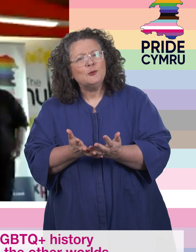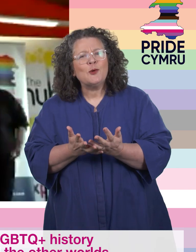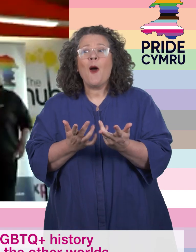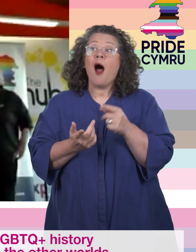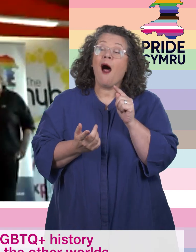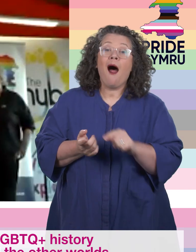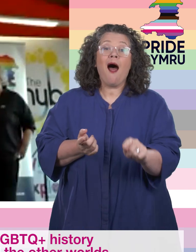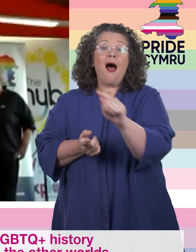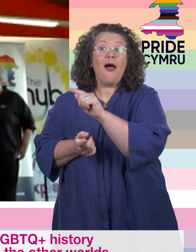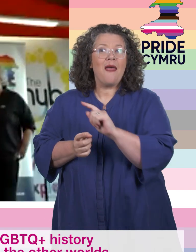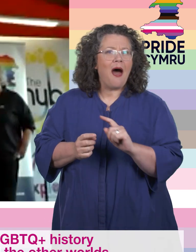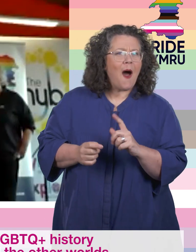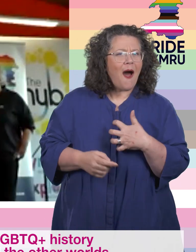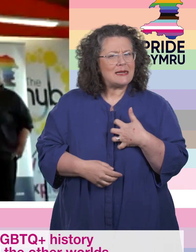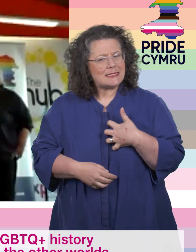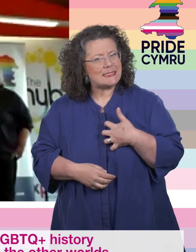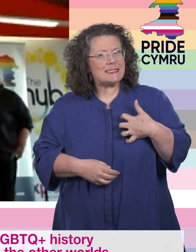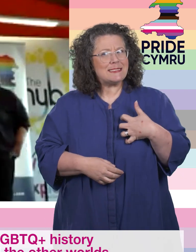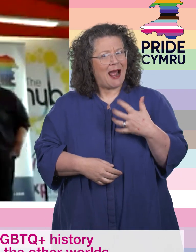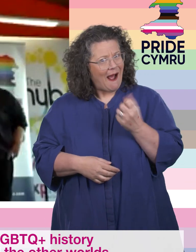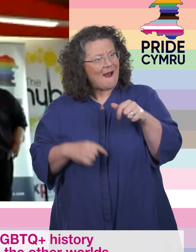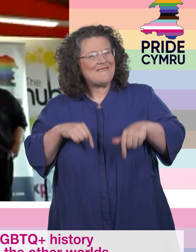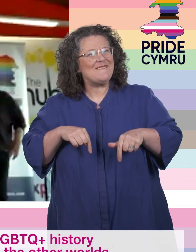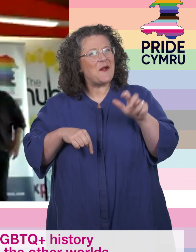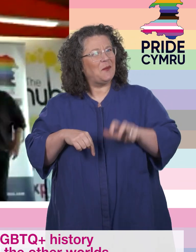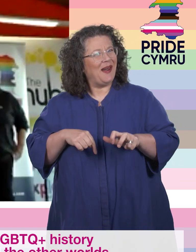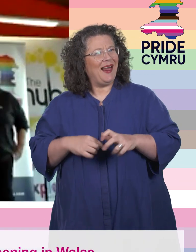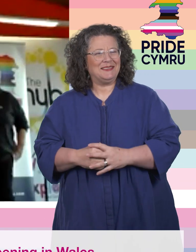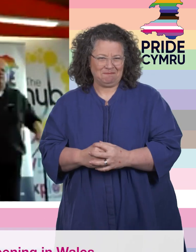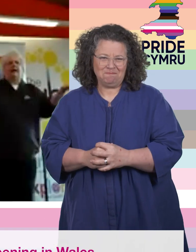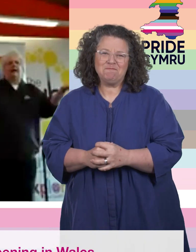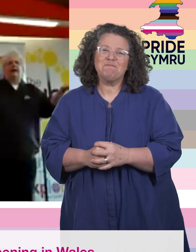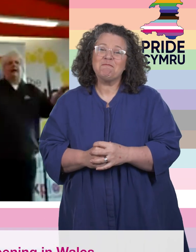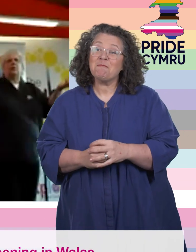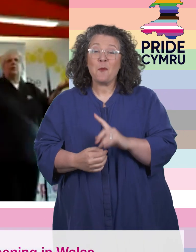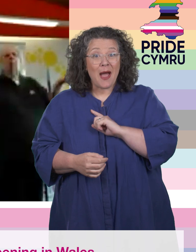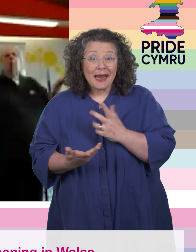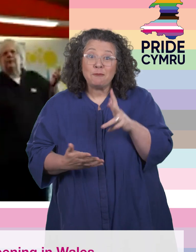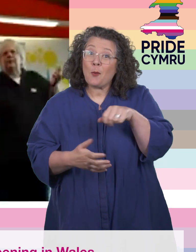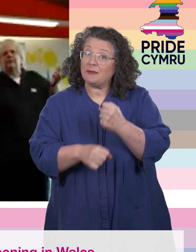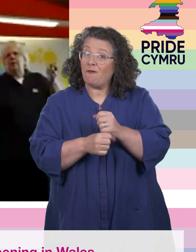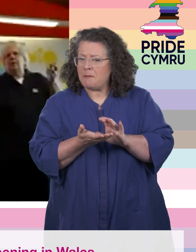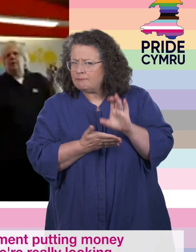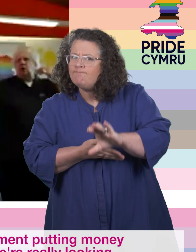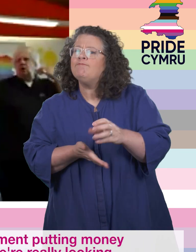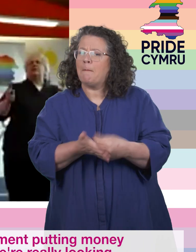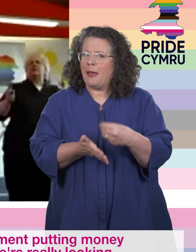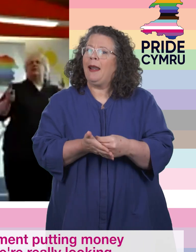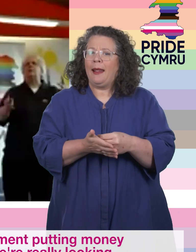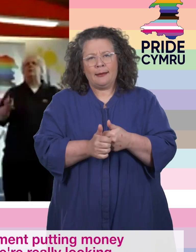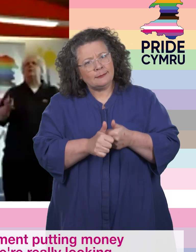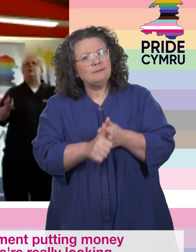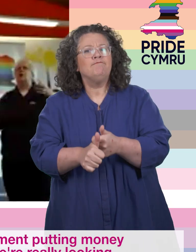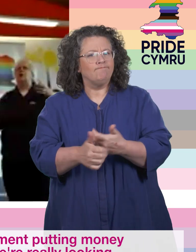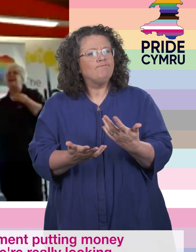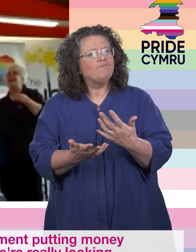LGBTQ+ History Month around the world, and all the other worlds, they're so jealous of what's happening in Wales, because not only is the